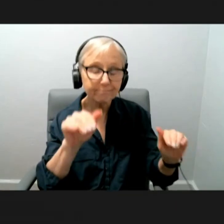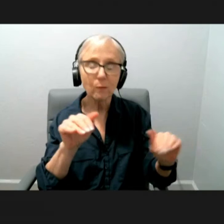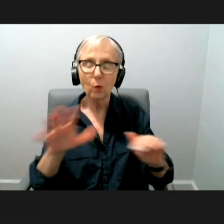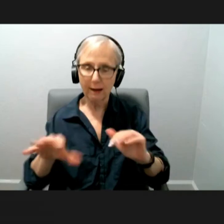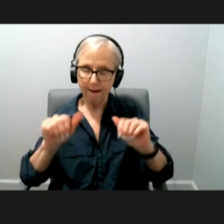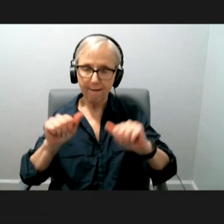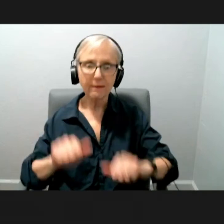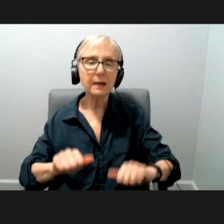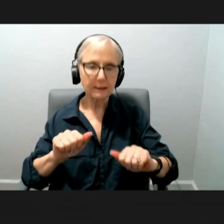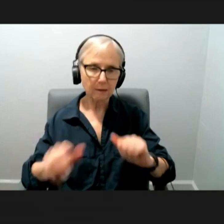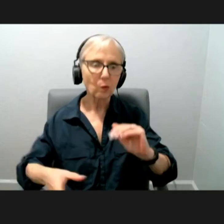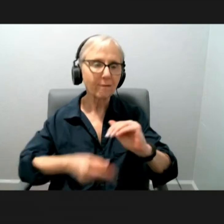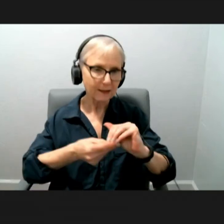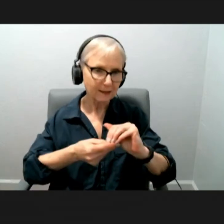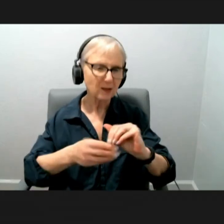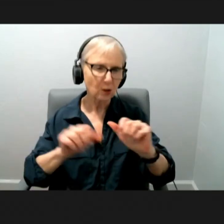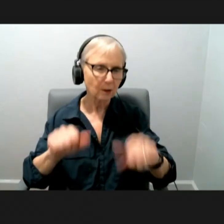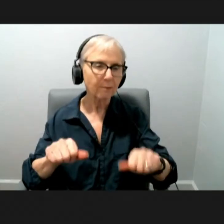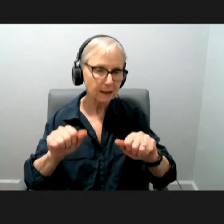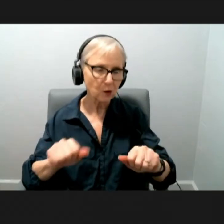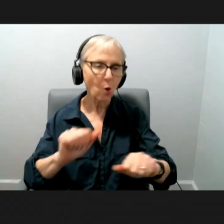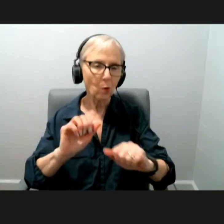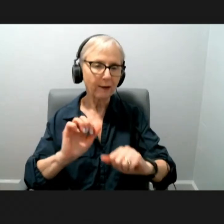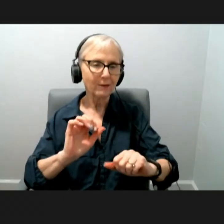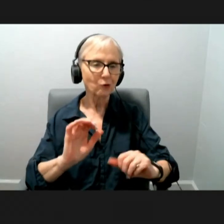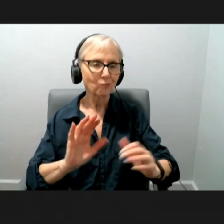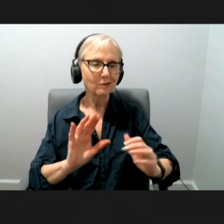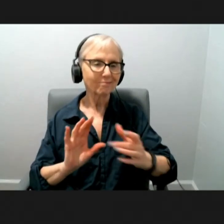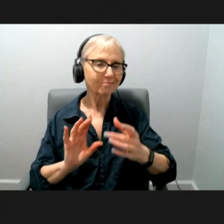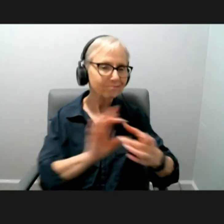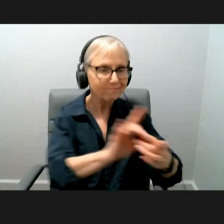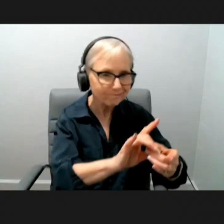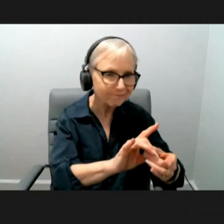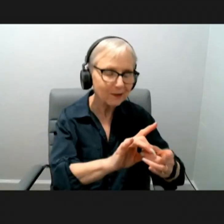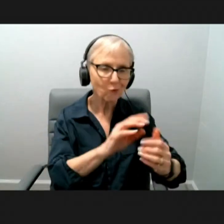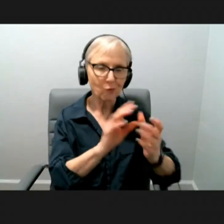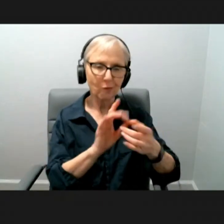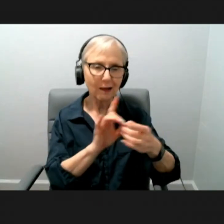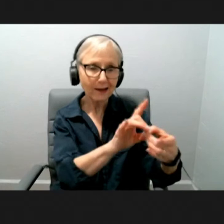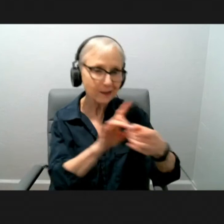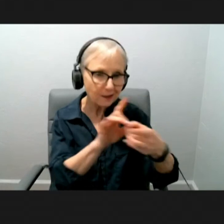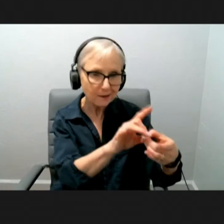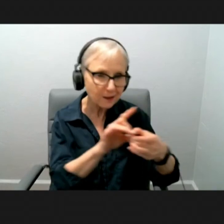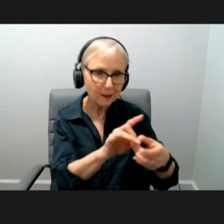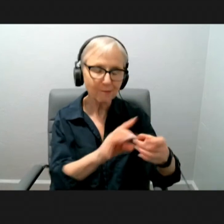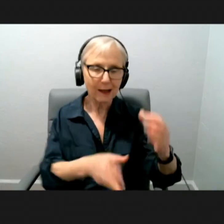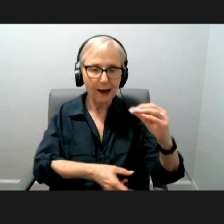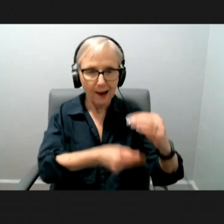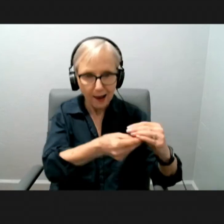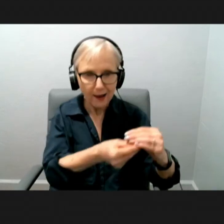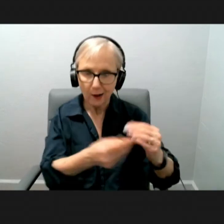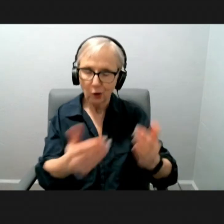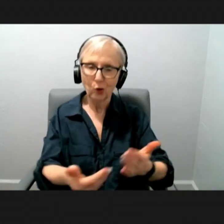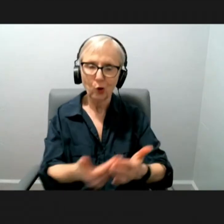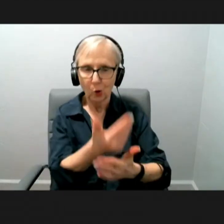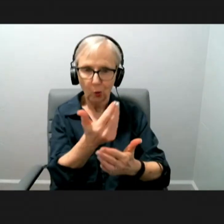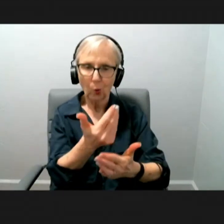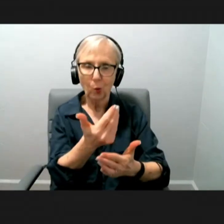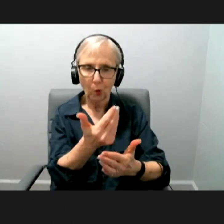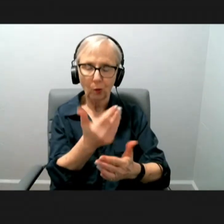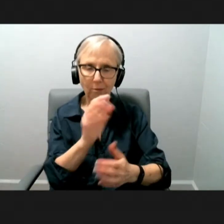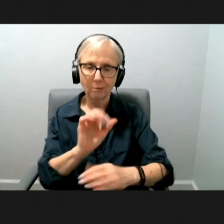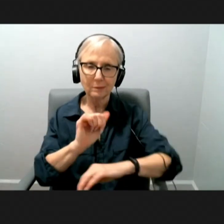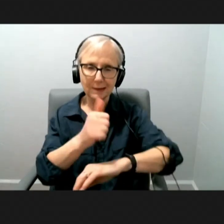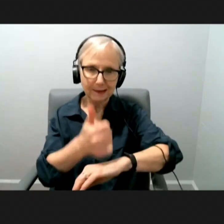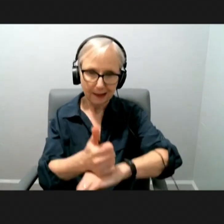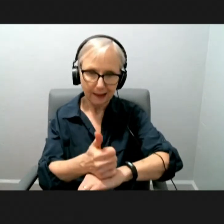capacity. So it really is just establishing these relationships and getting additional facilities looped into the entire logistics program of